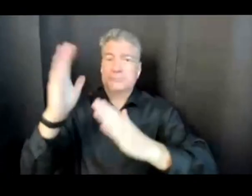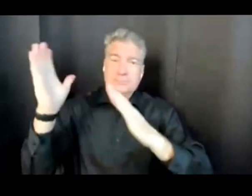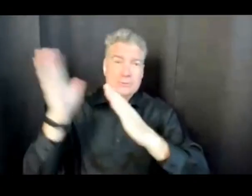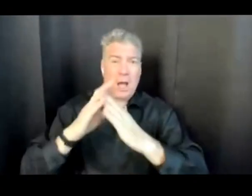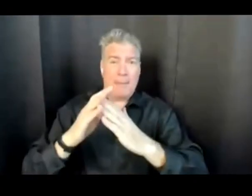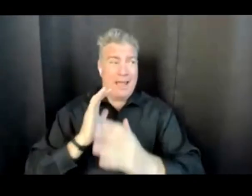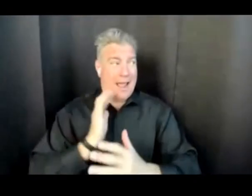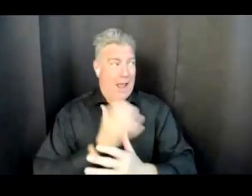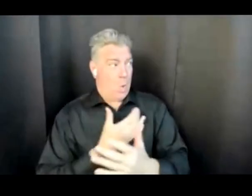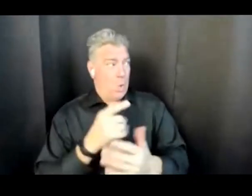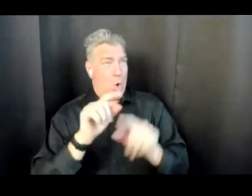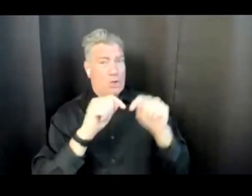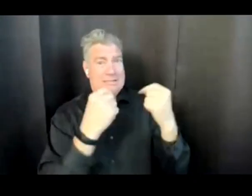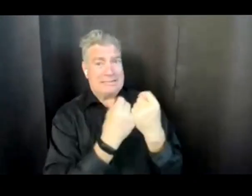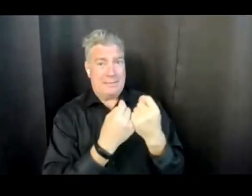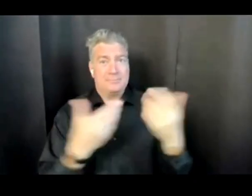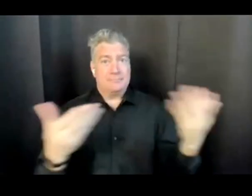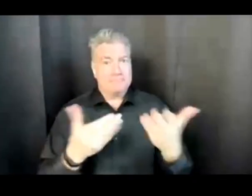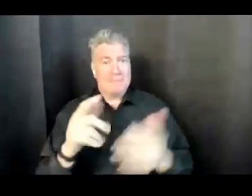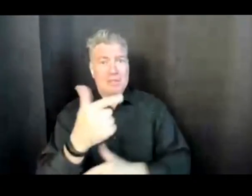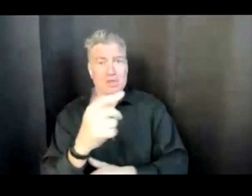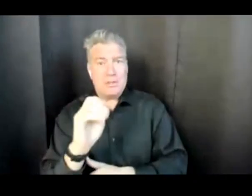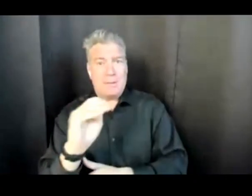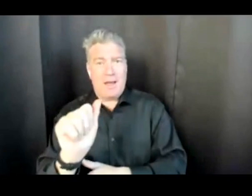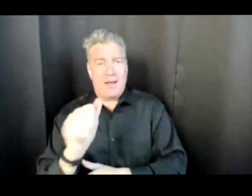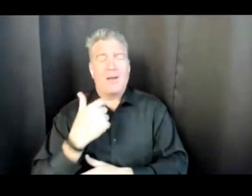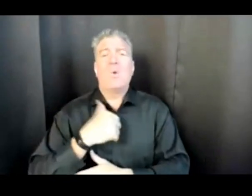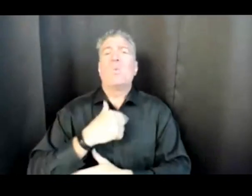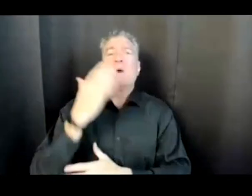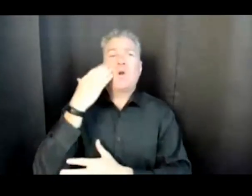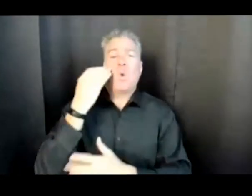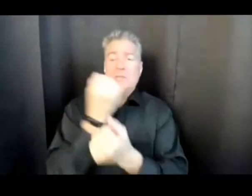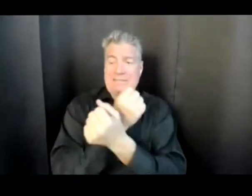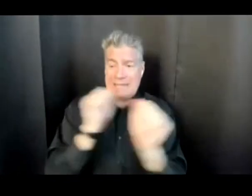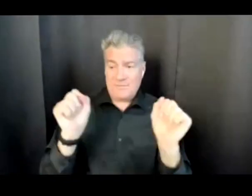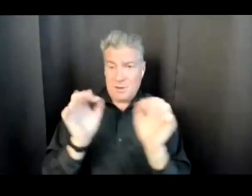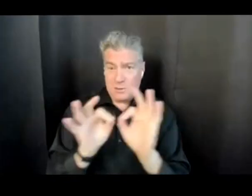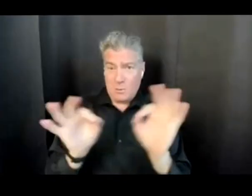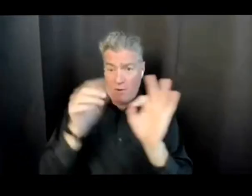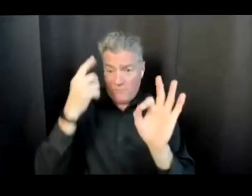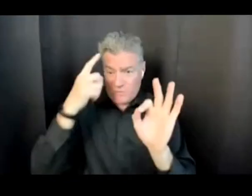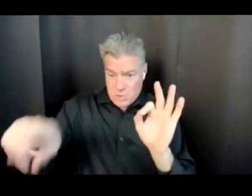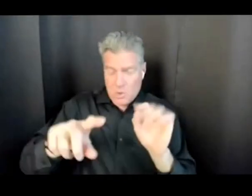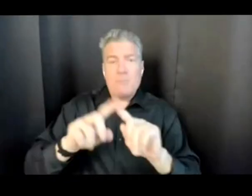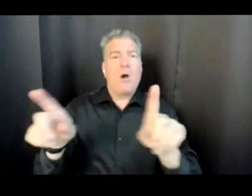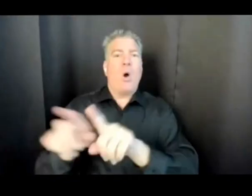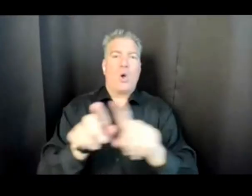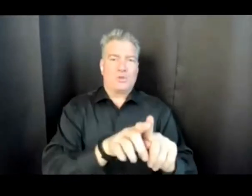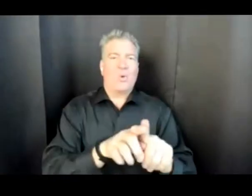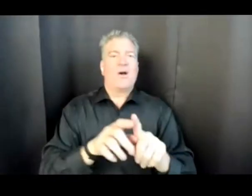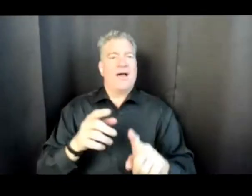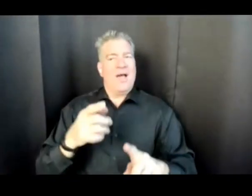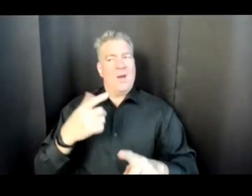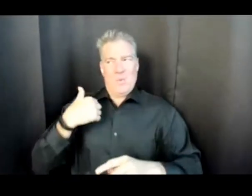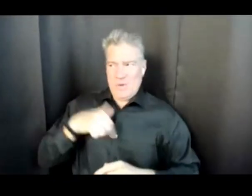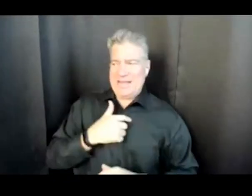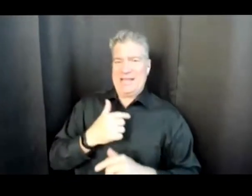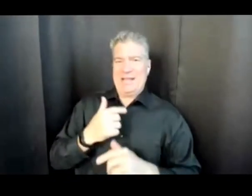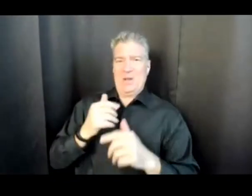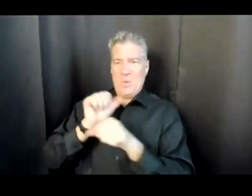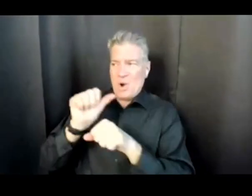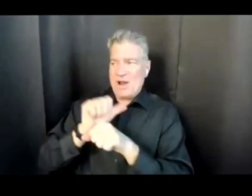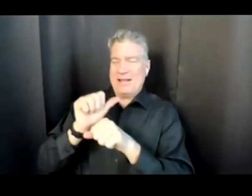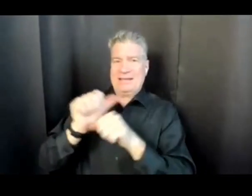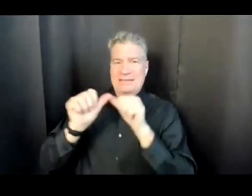GEMA team. And we know that's important safety for you, but it's also safety for the women and men that are doing the hard work out